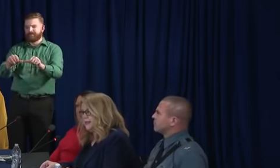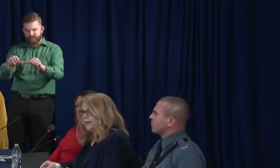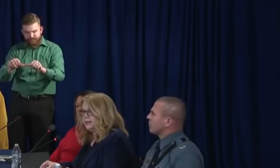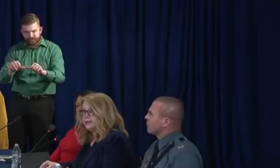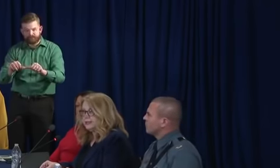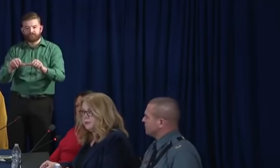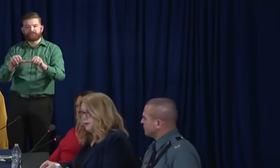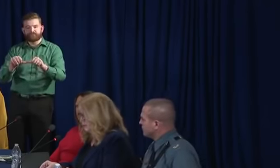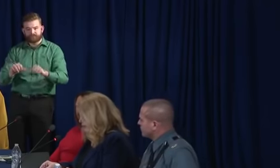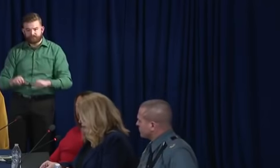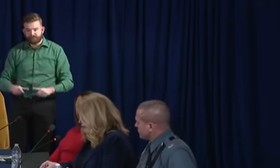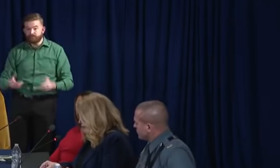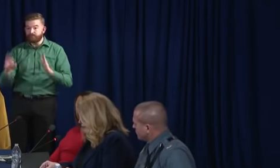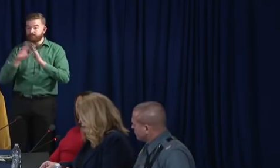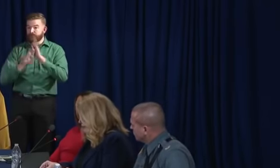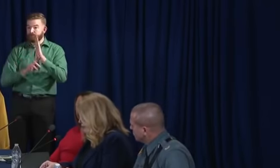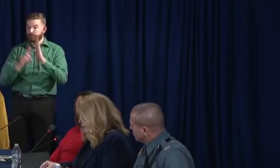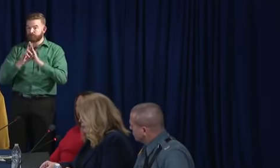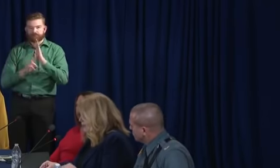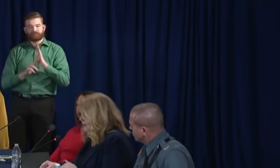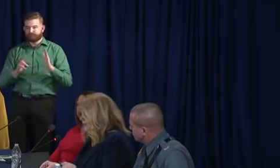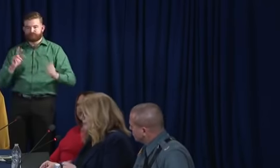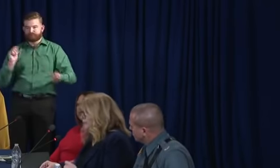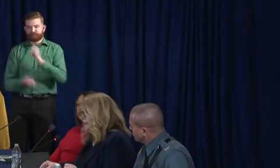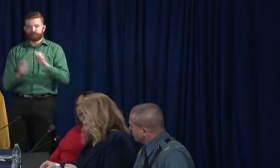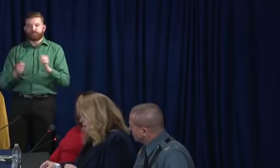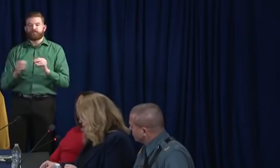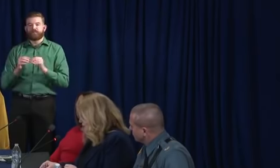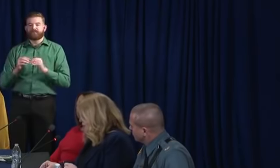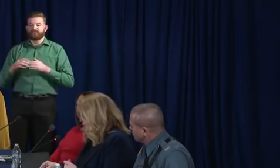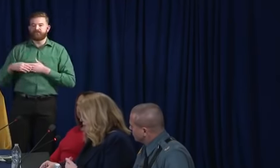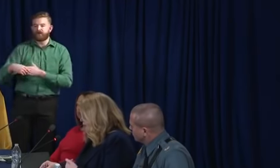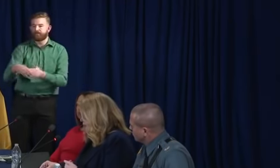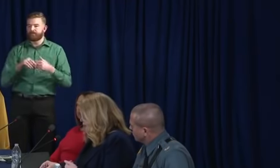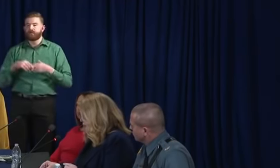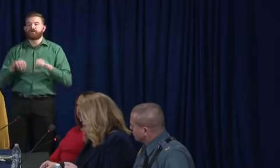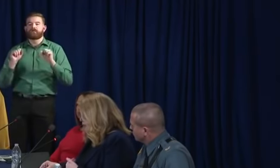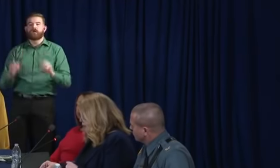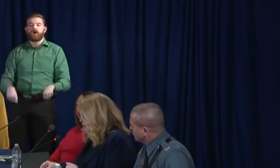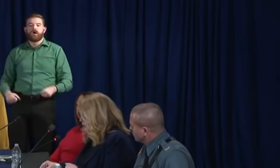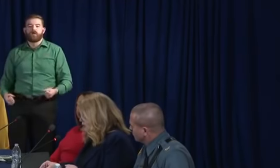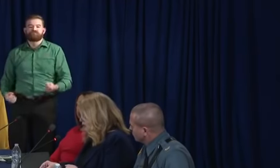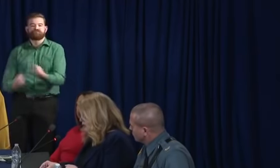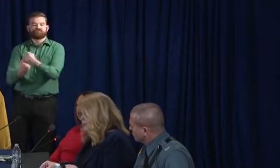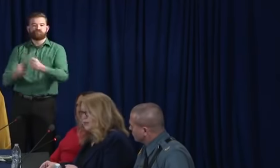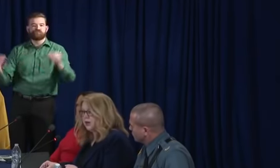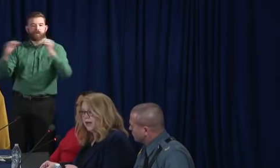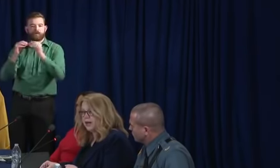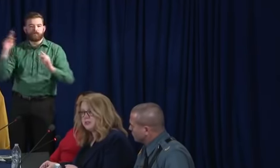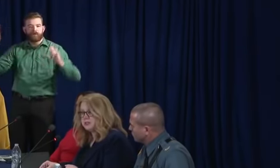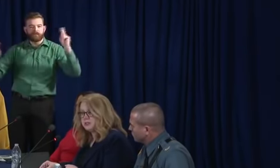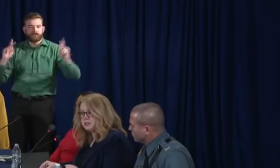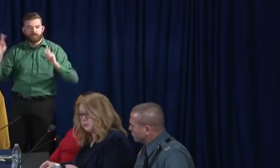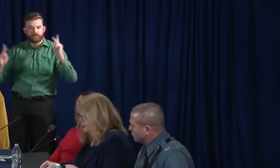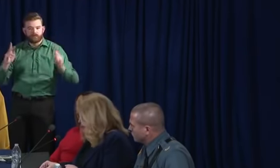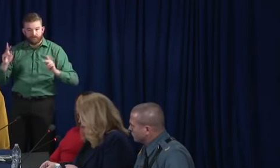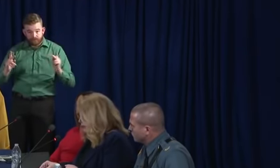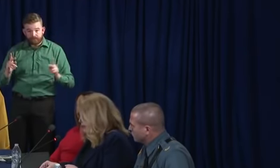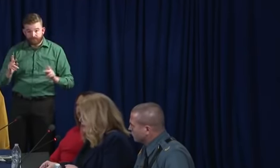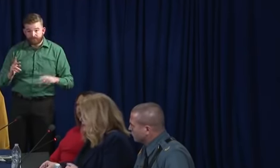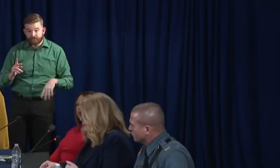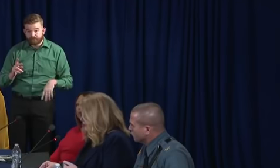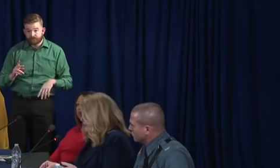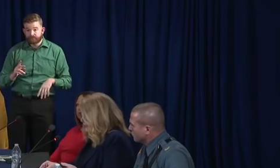people to get and keep public benefits. We've extended benefits in both WorkFirst New Jersey, our cash assistance